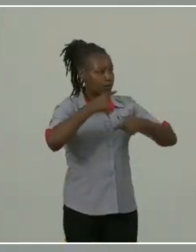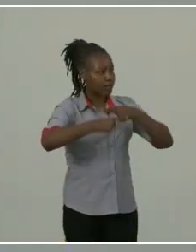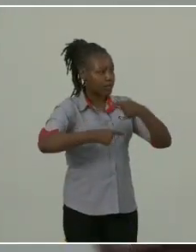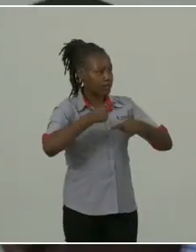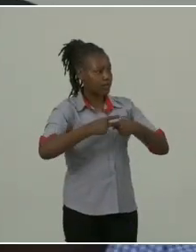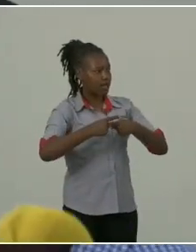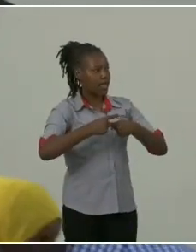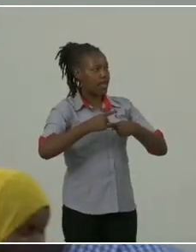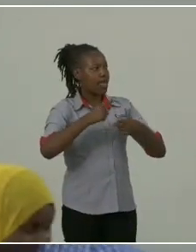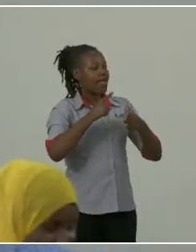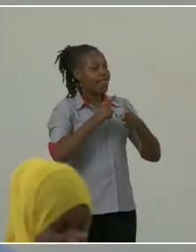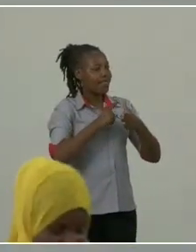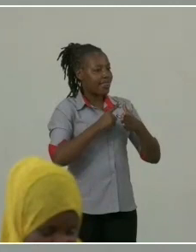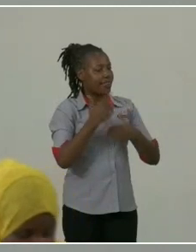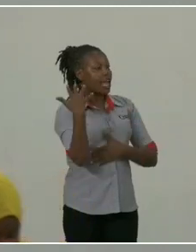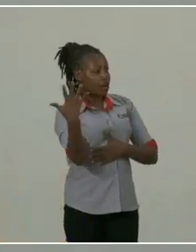And the documents you'll have